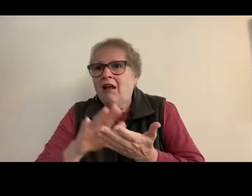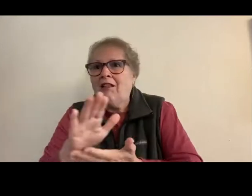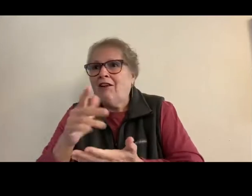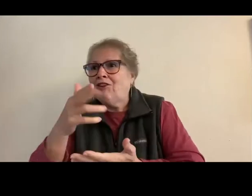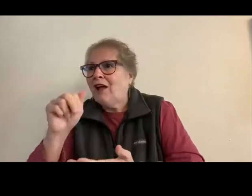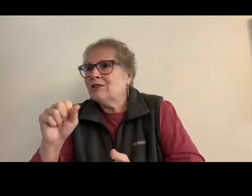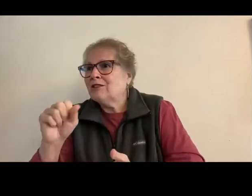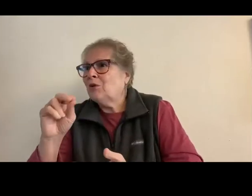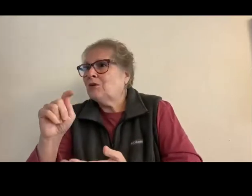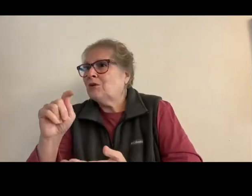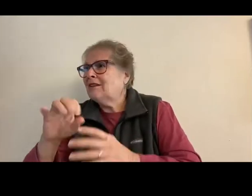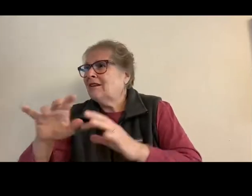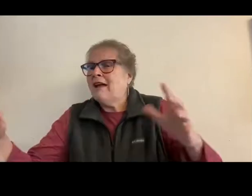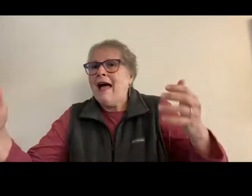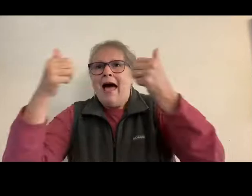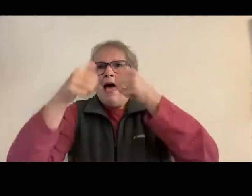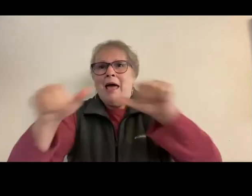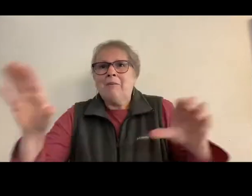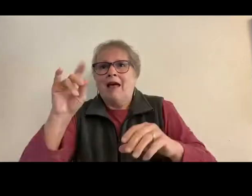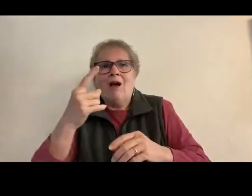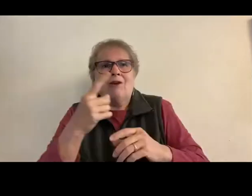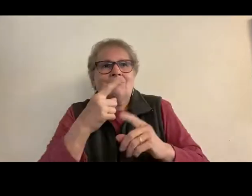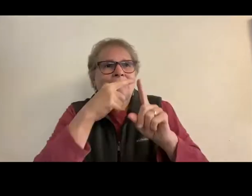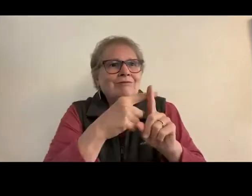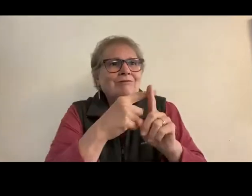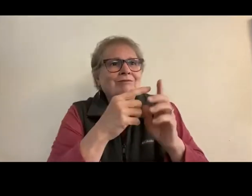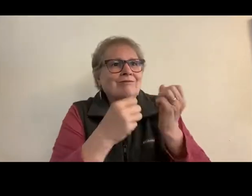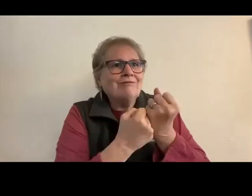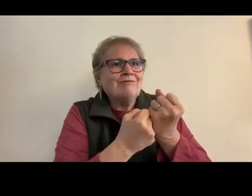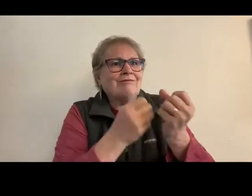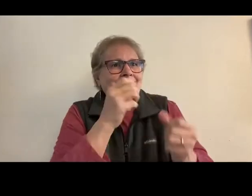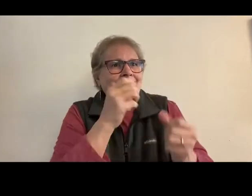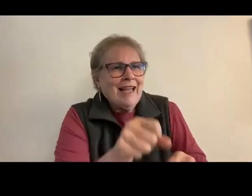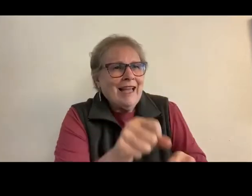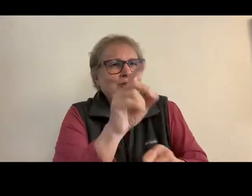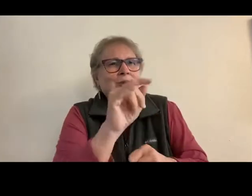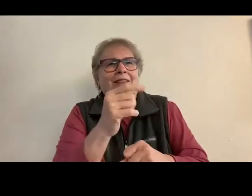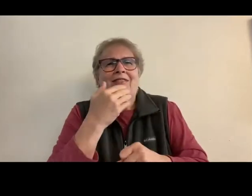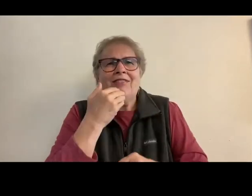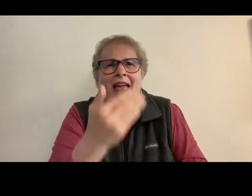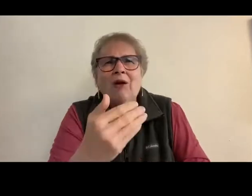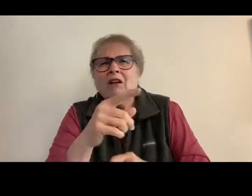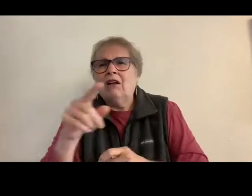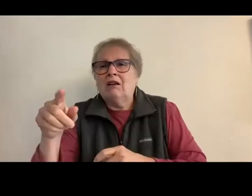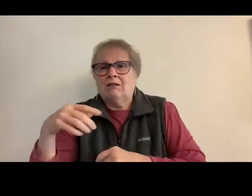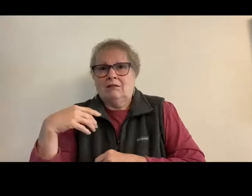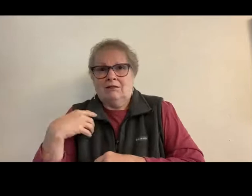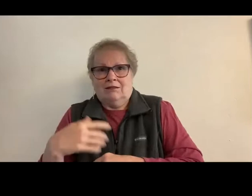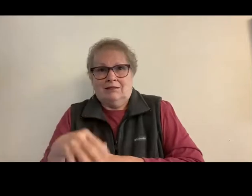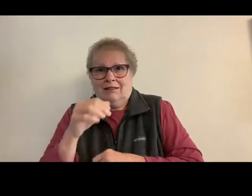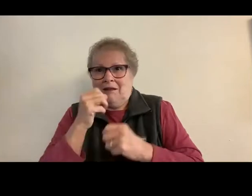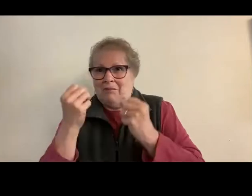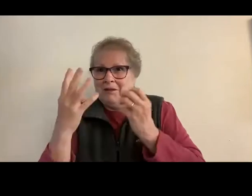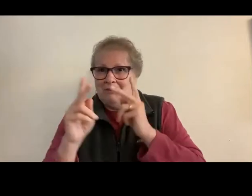matter. College graduate, not college graduate, didn't matter. He was positive, supportive. You can do it.